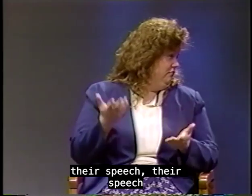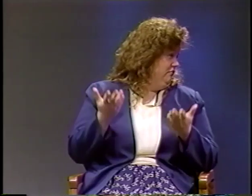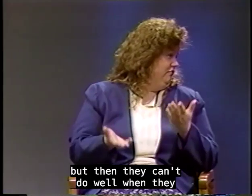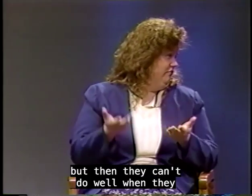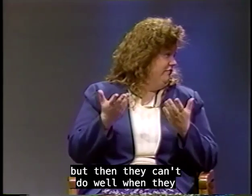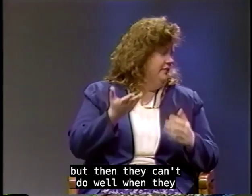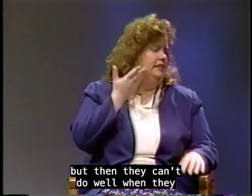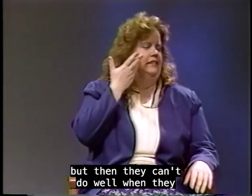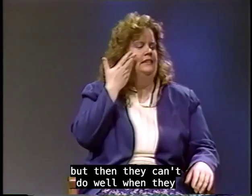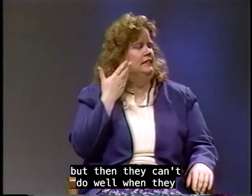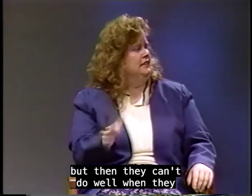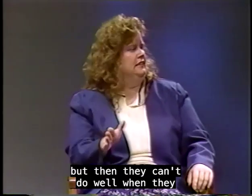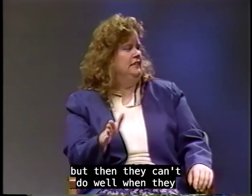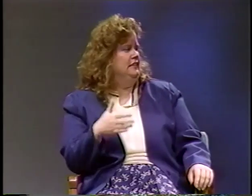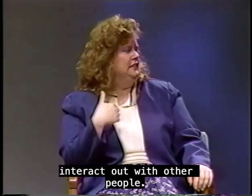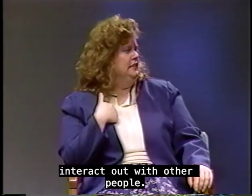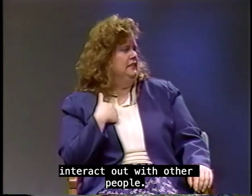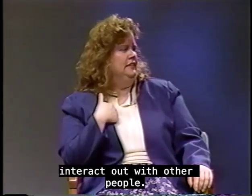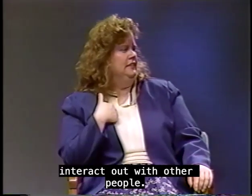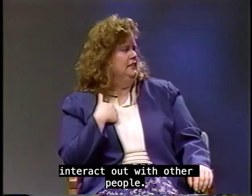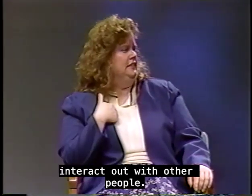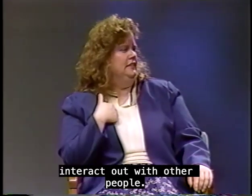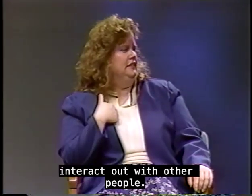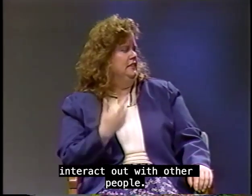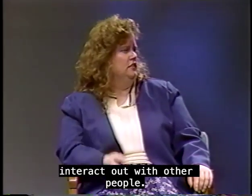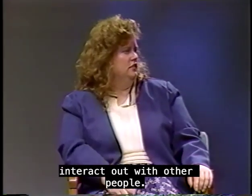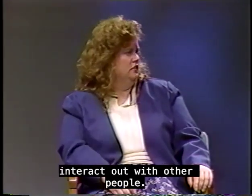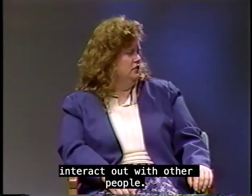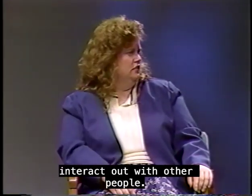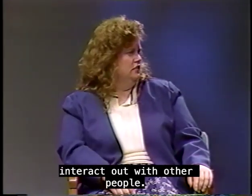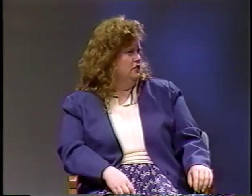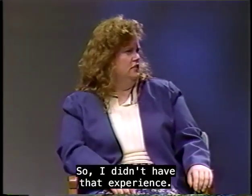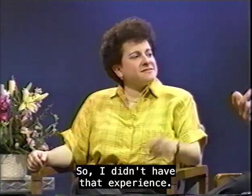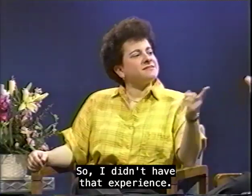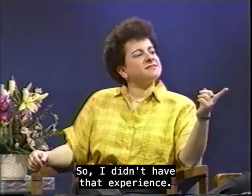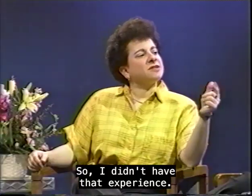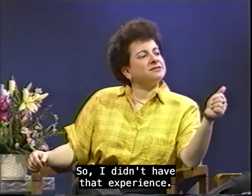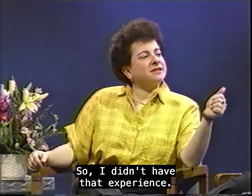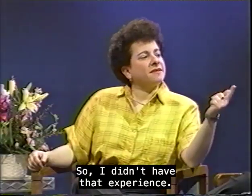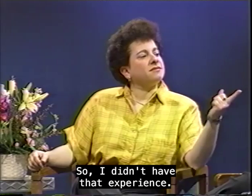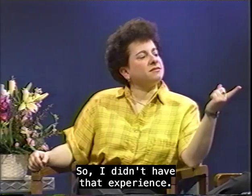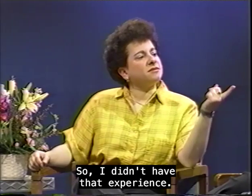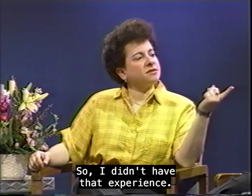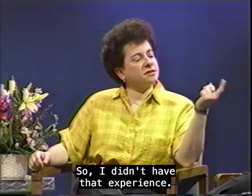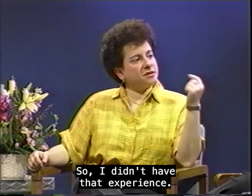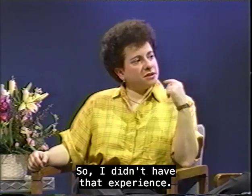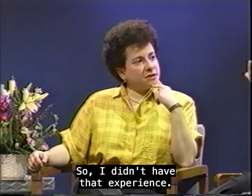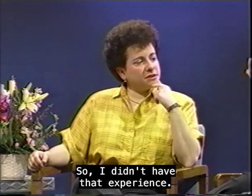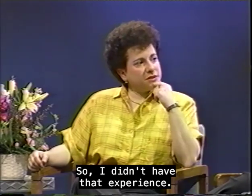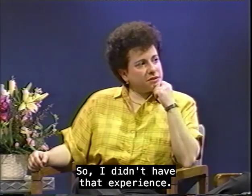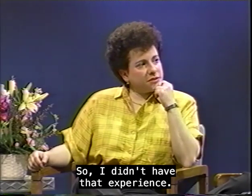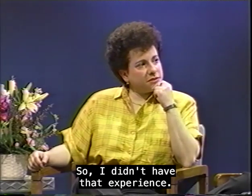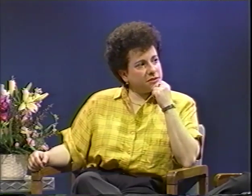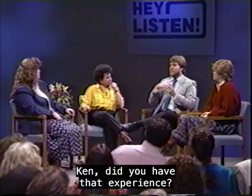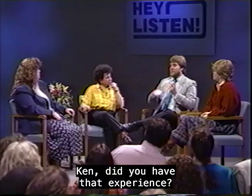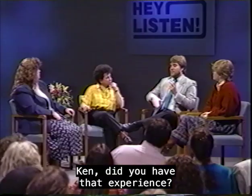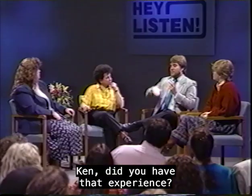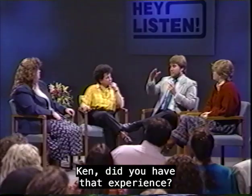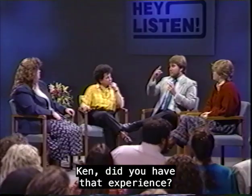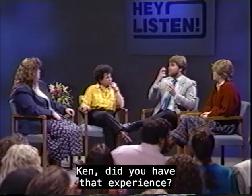good, but then they can't do well when they interact out with other people. So I didn't have that experience. Ken, did you have that